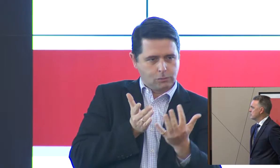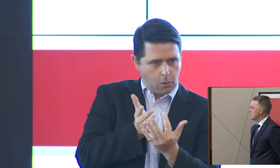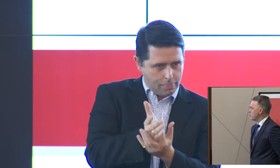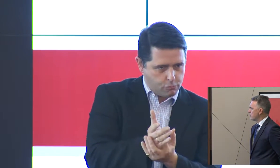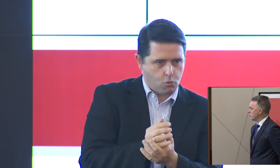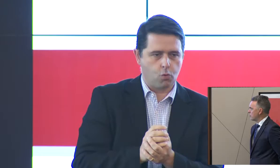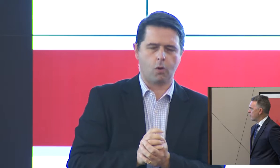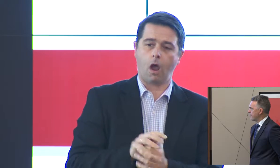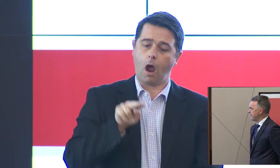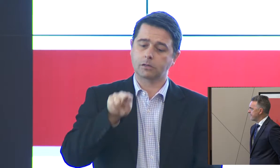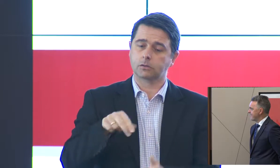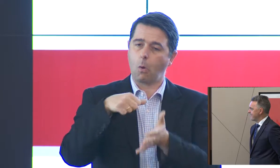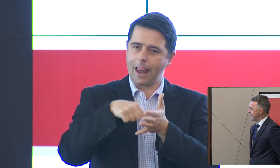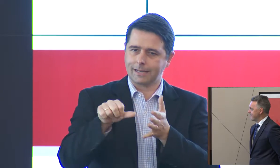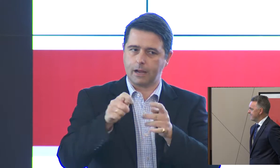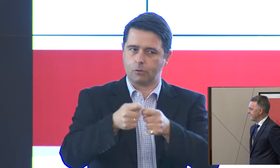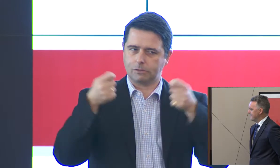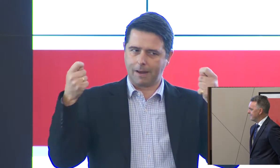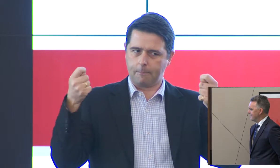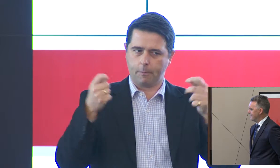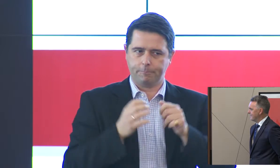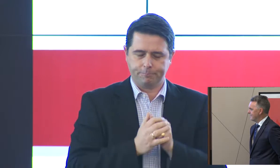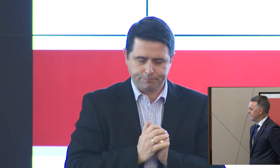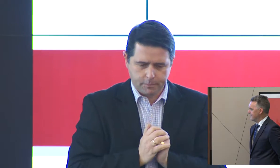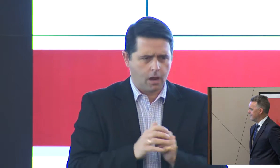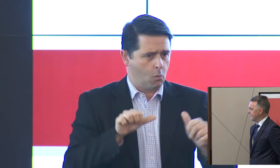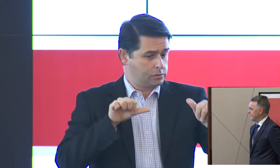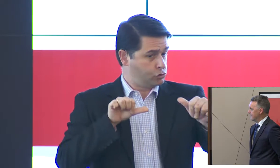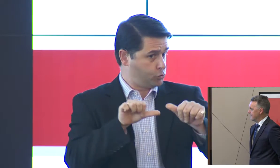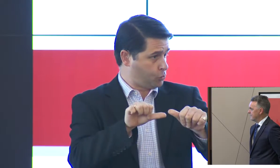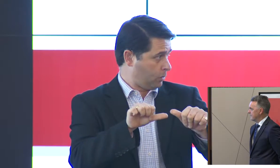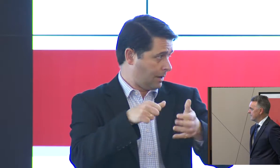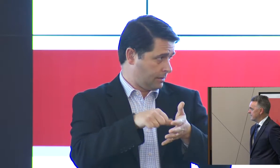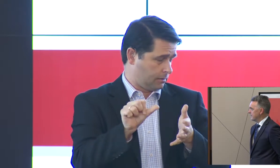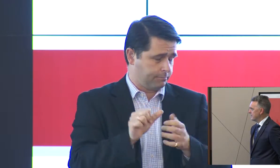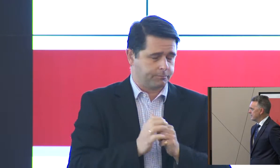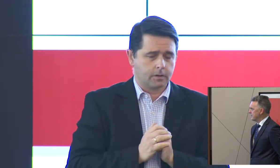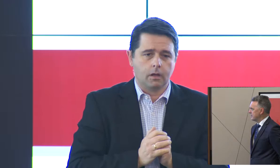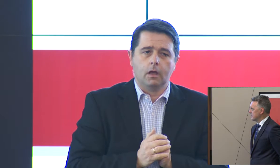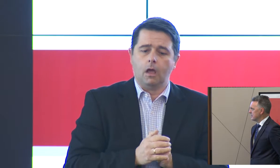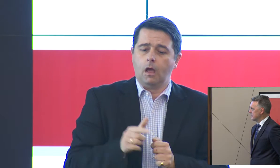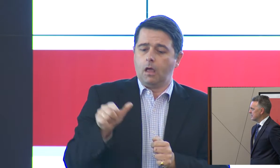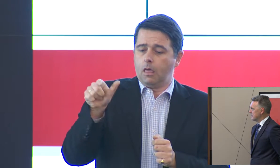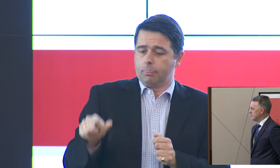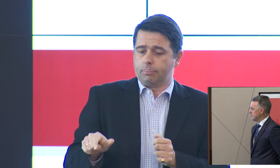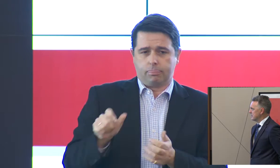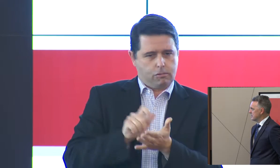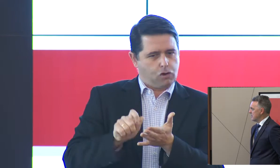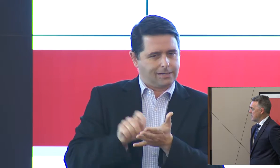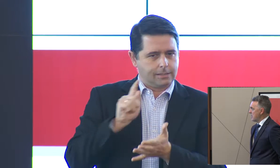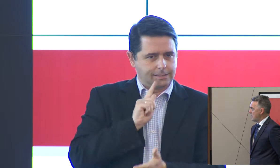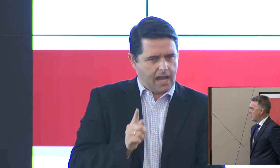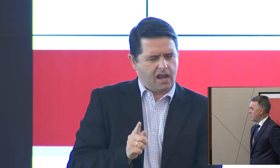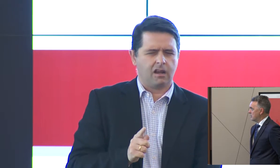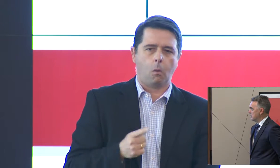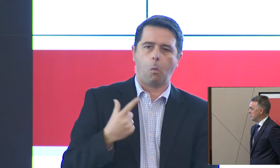I divert a little bit, but just going back to that story, so in relation to the newspaper story